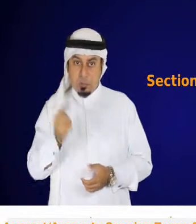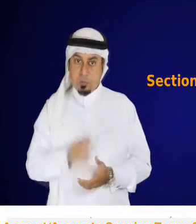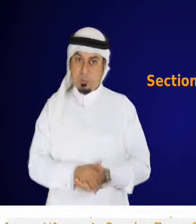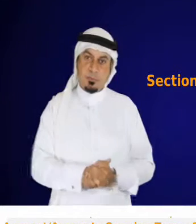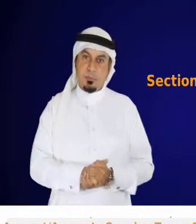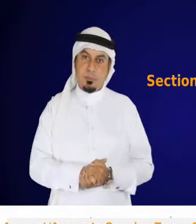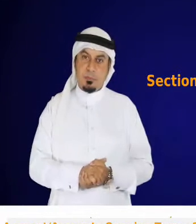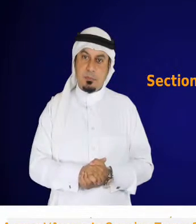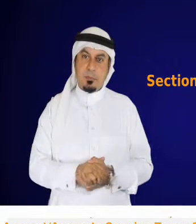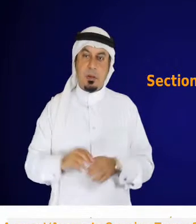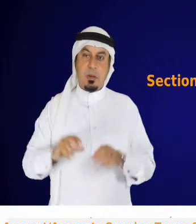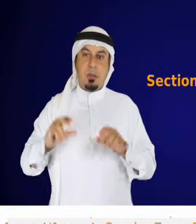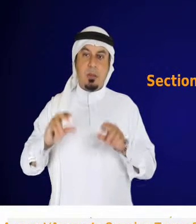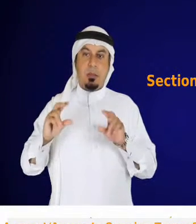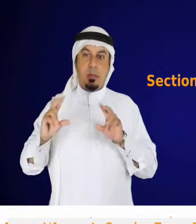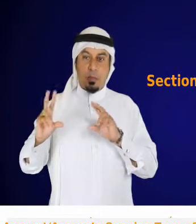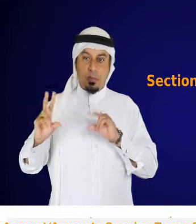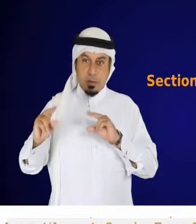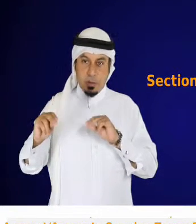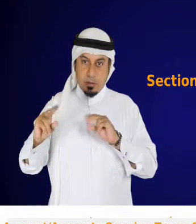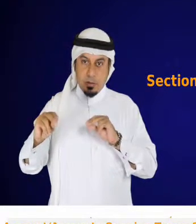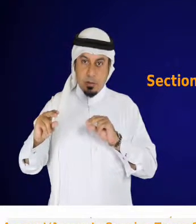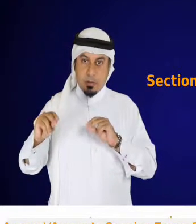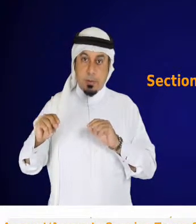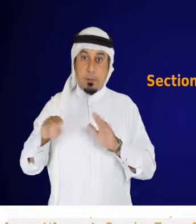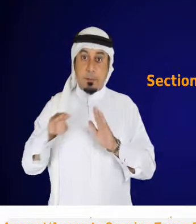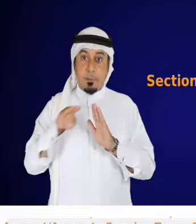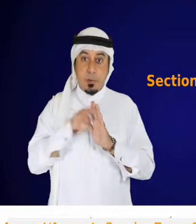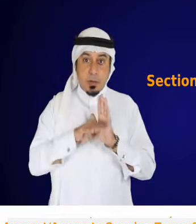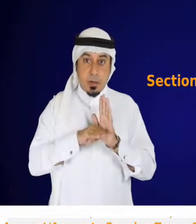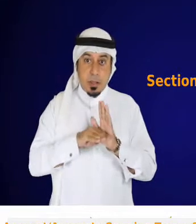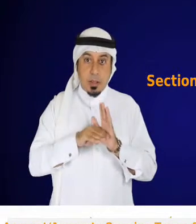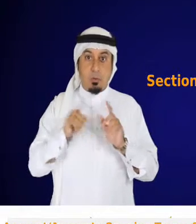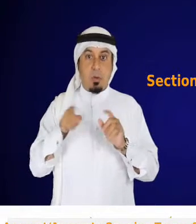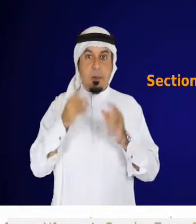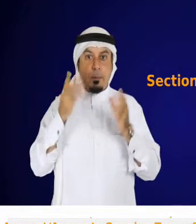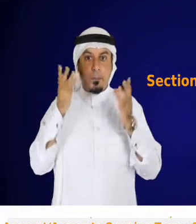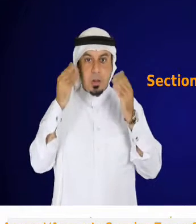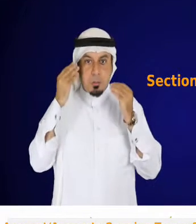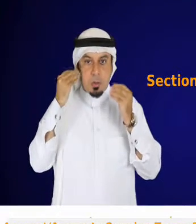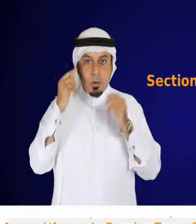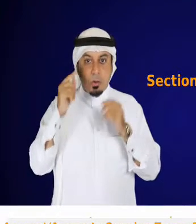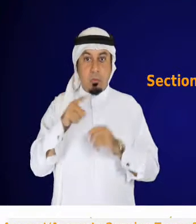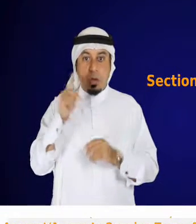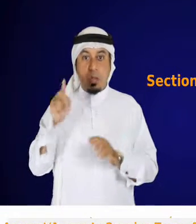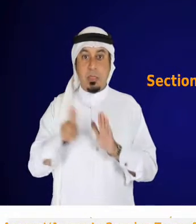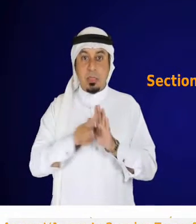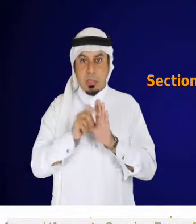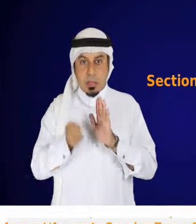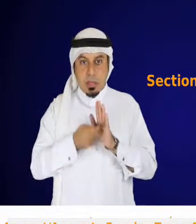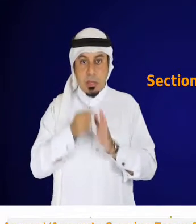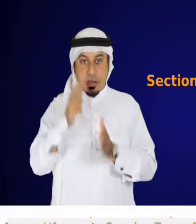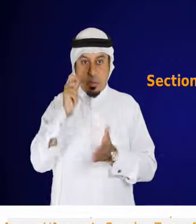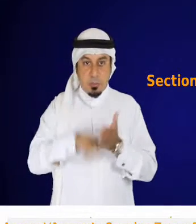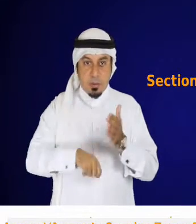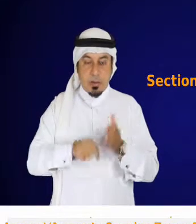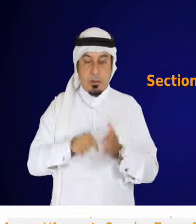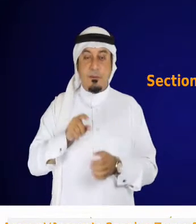liquidators, receivers, domestic and international authorities, investigation authority, or any other authority by virtue of law or the